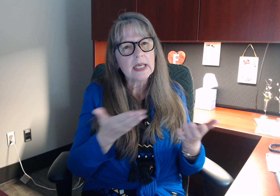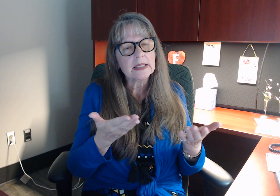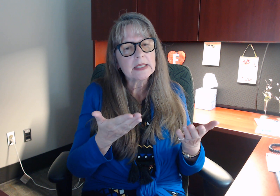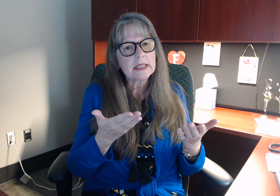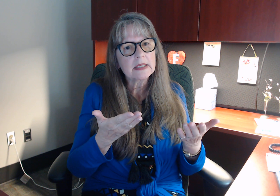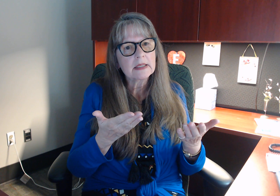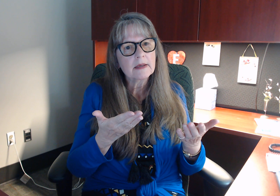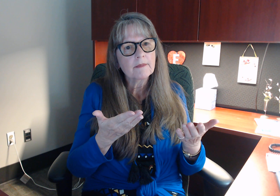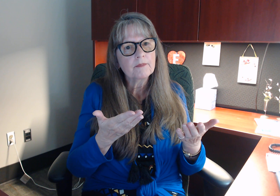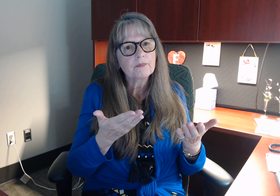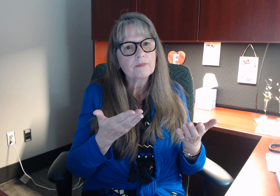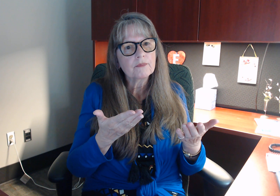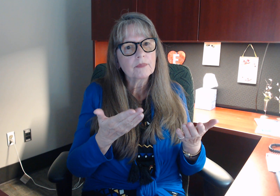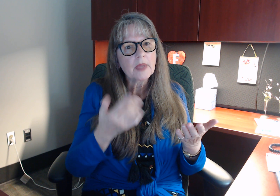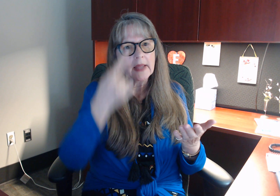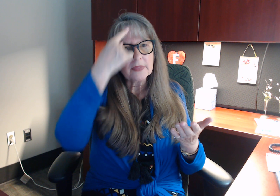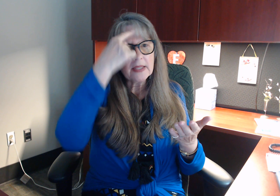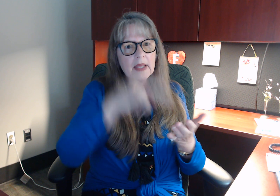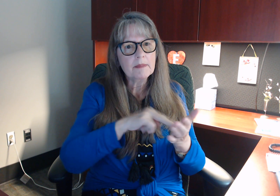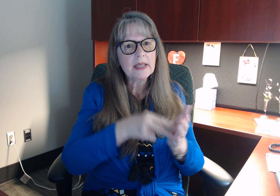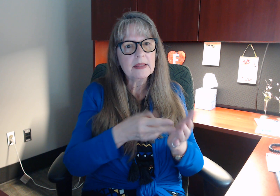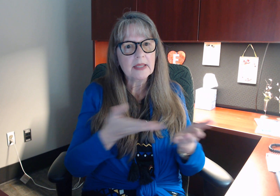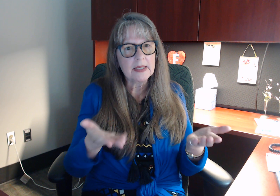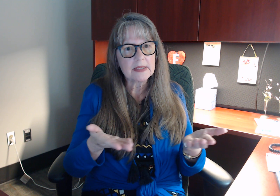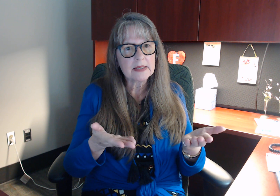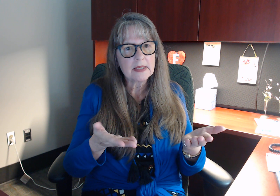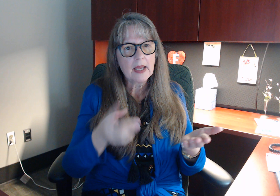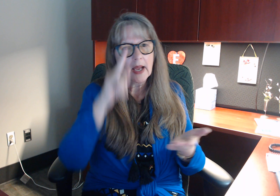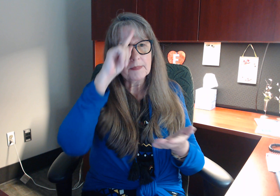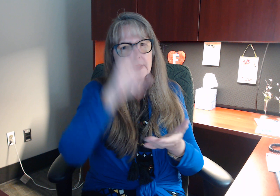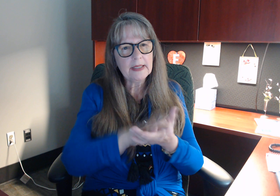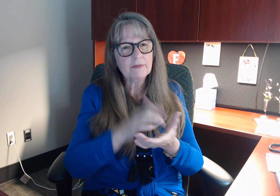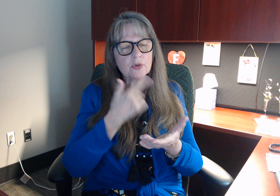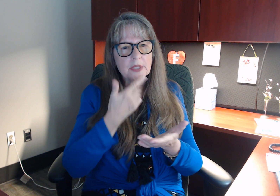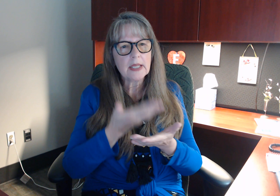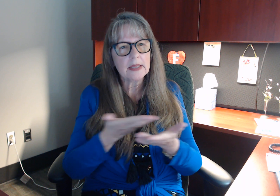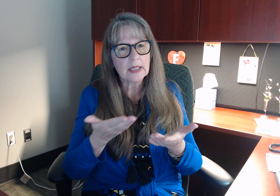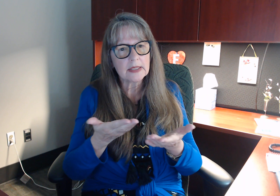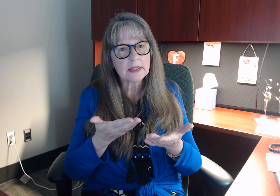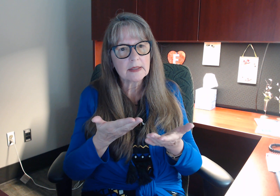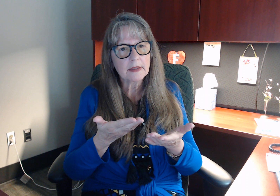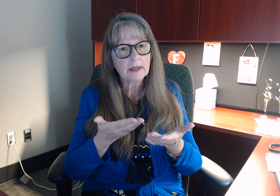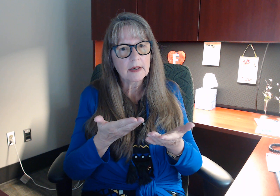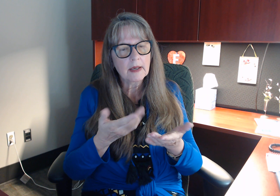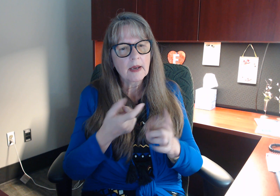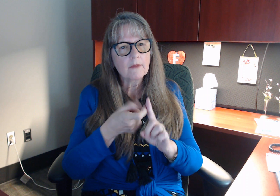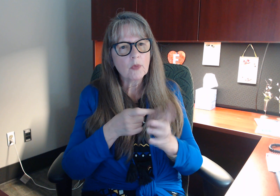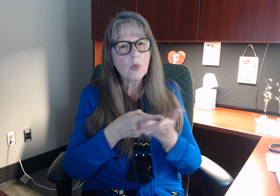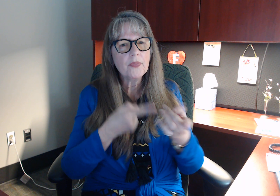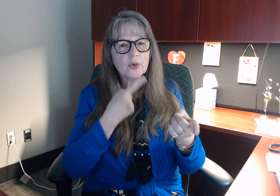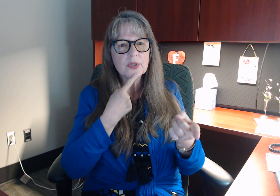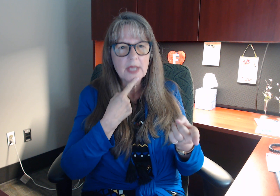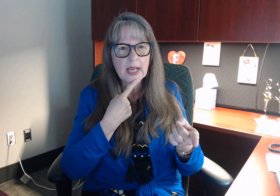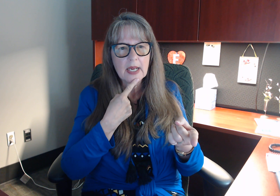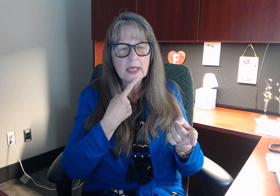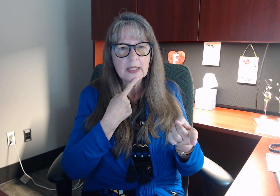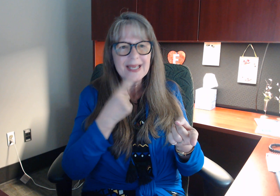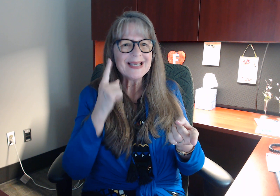this. I think they mean this. I believe they're saying this. From what they're saying, it